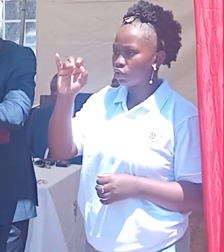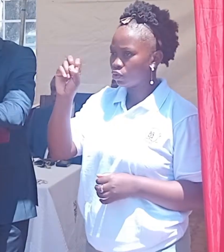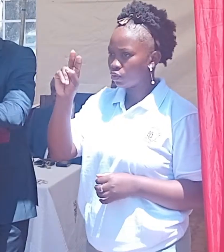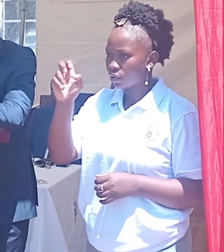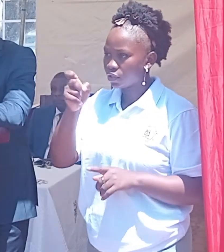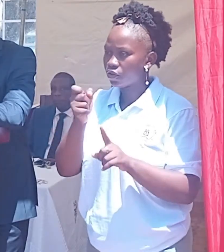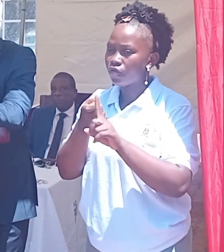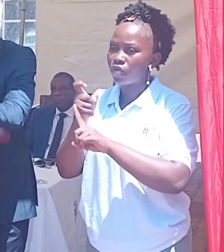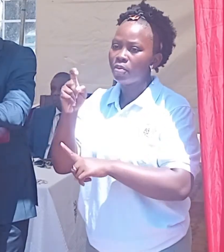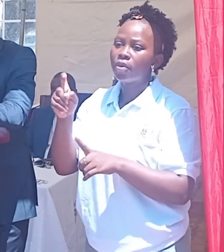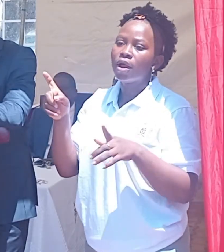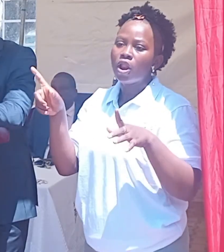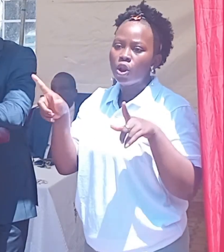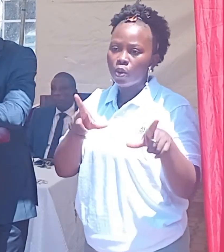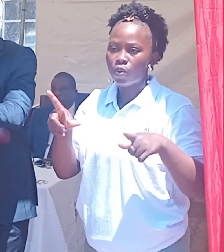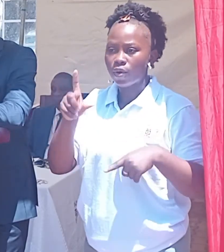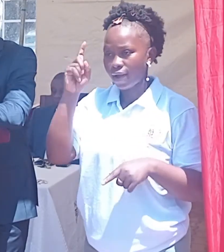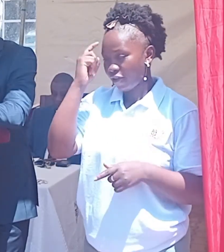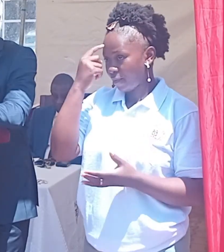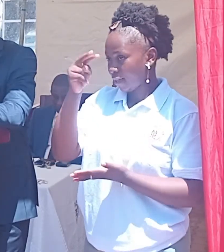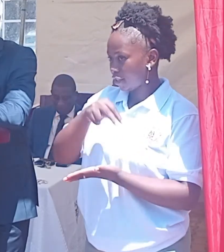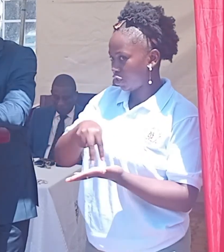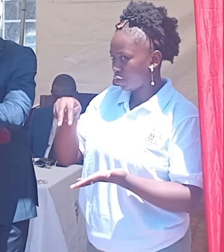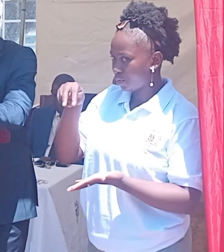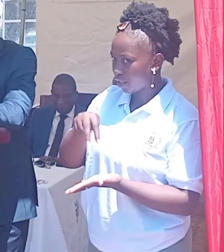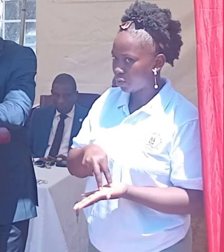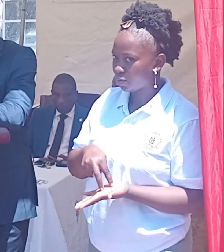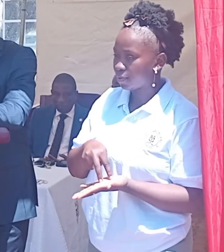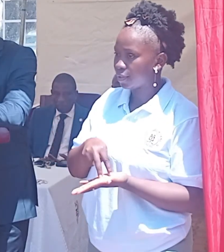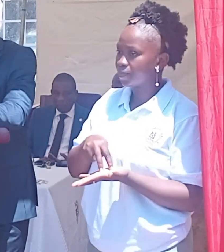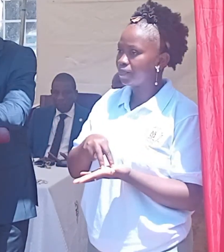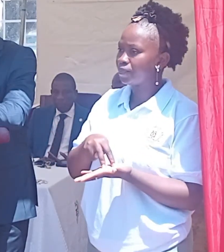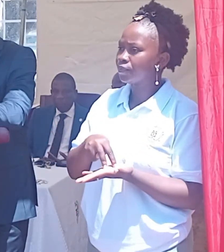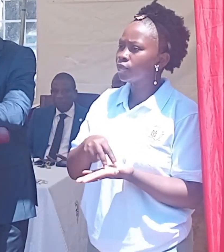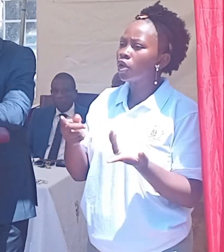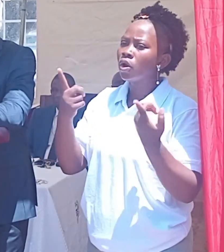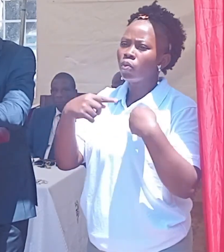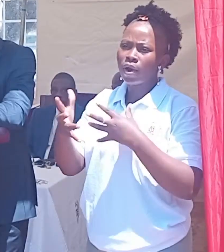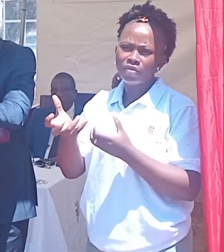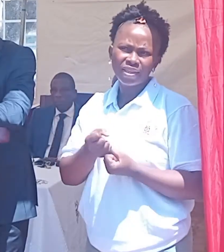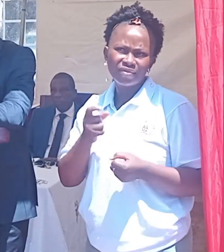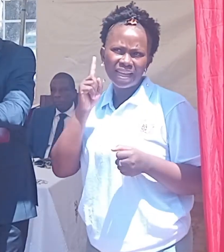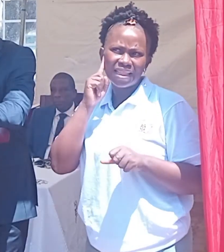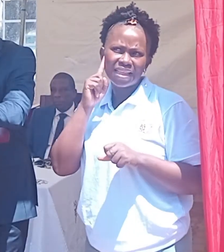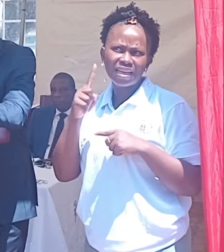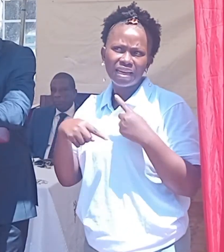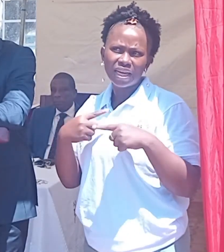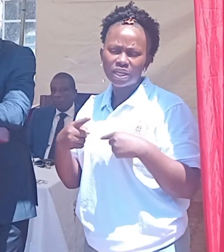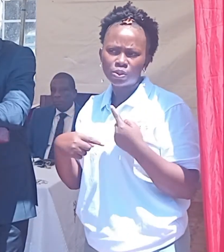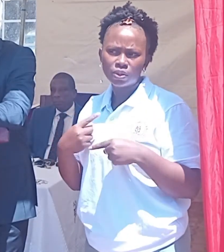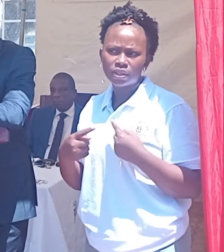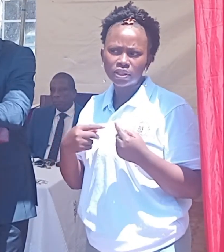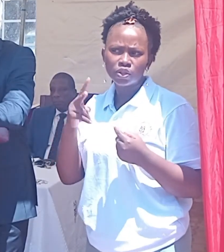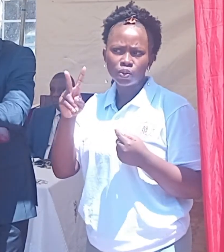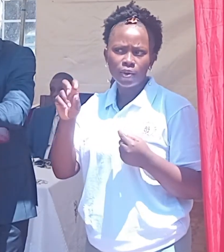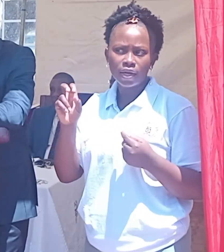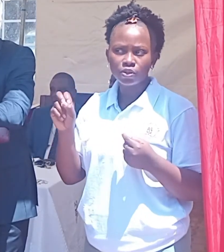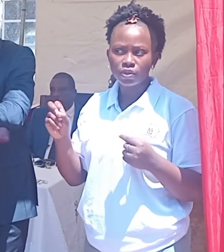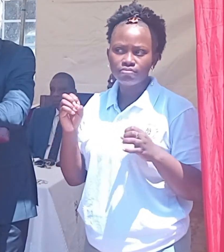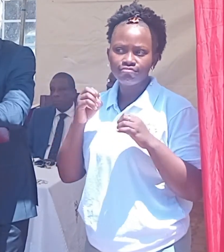local government nominations. We have received, I think, so far about